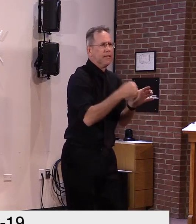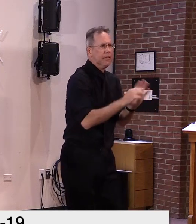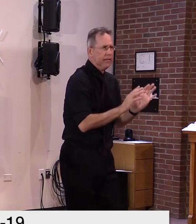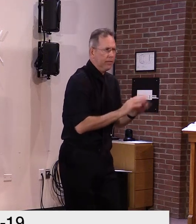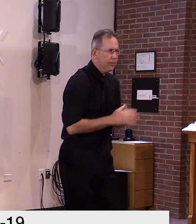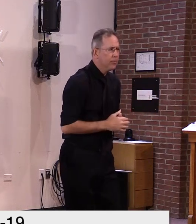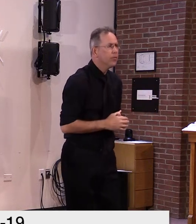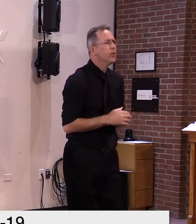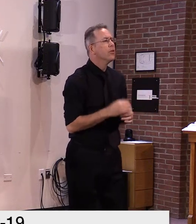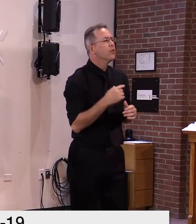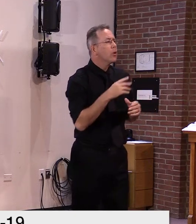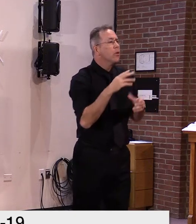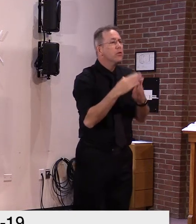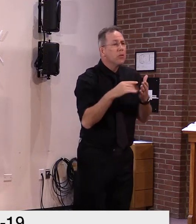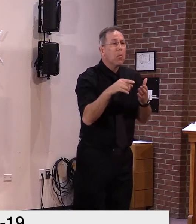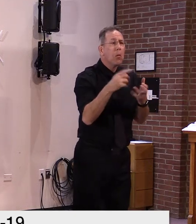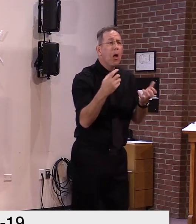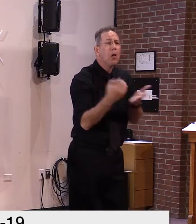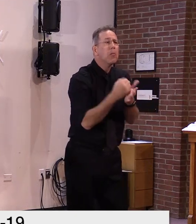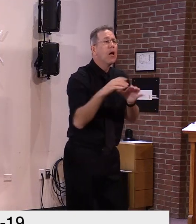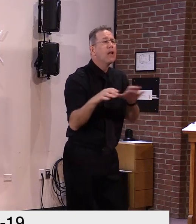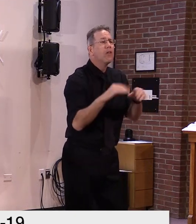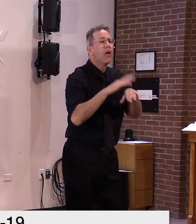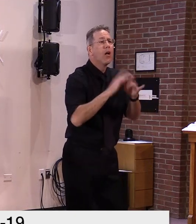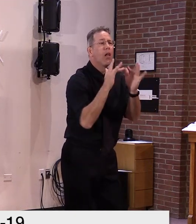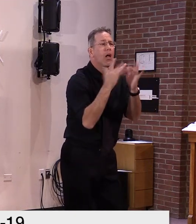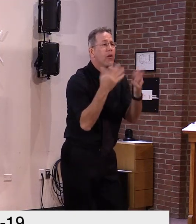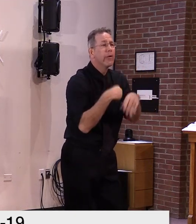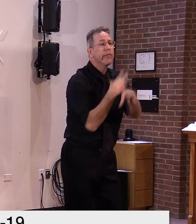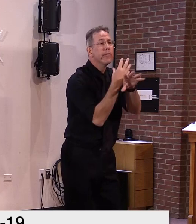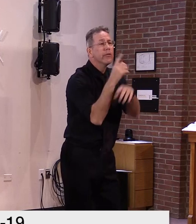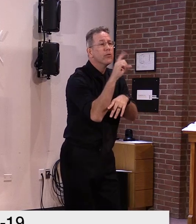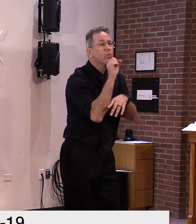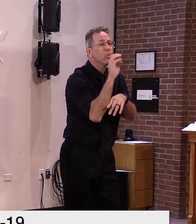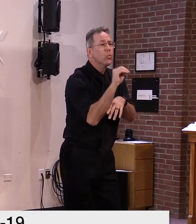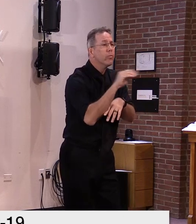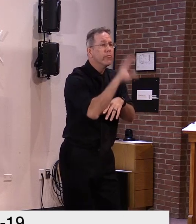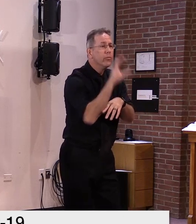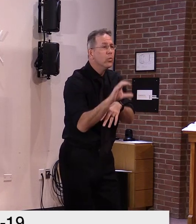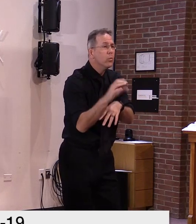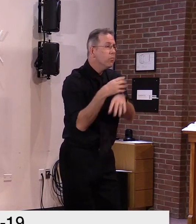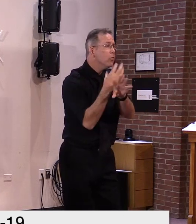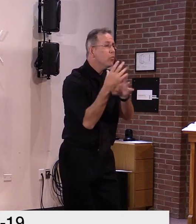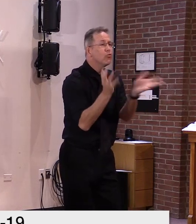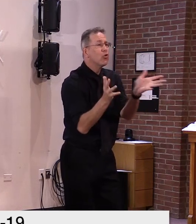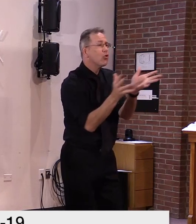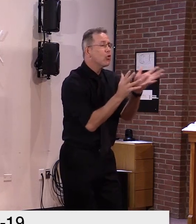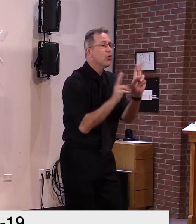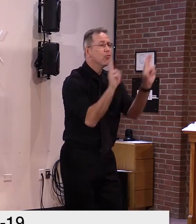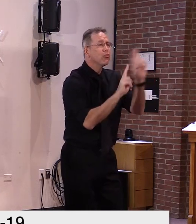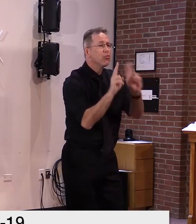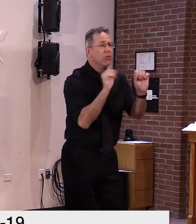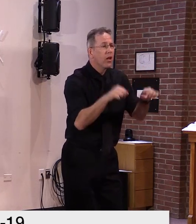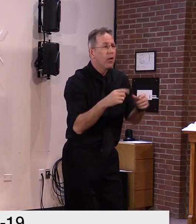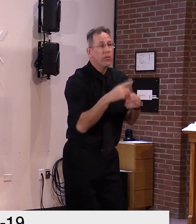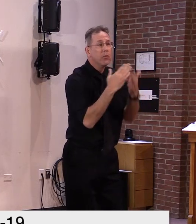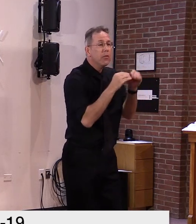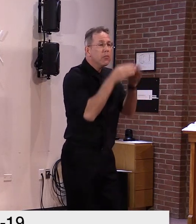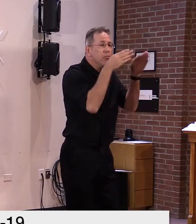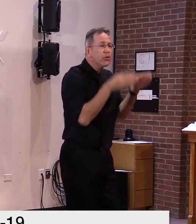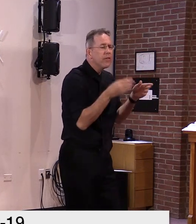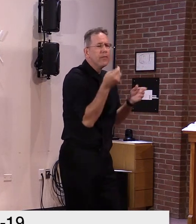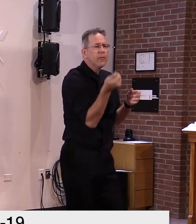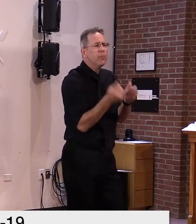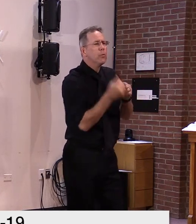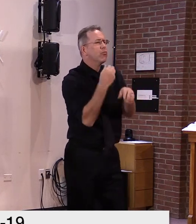the guidance needs to create their own reopening plan, addressing their own facility and program. Those